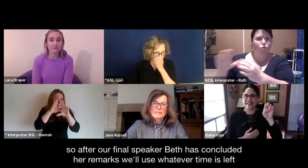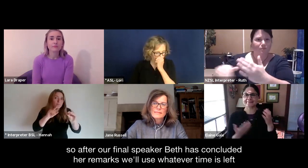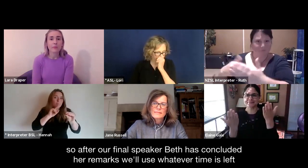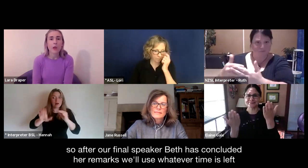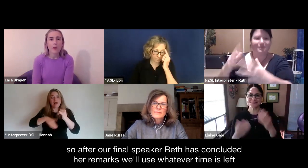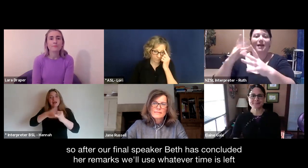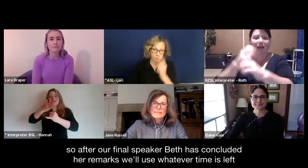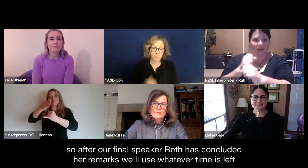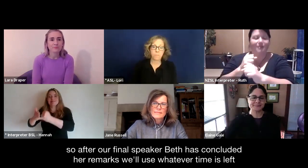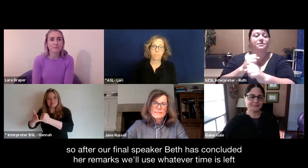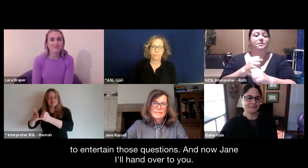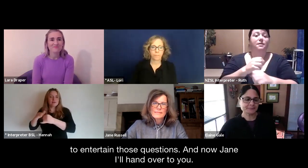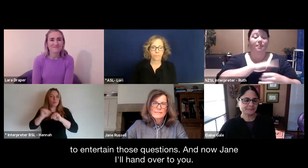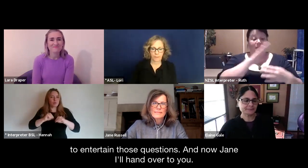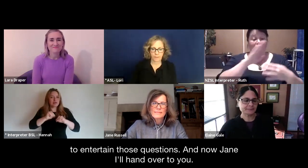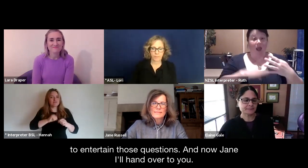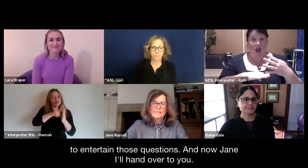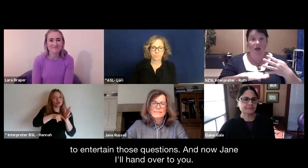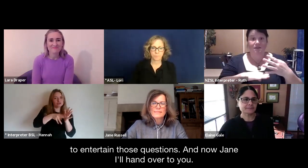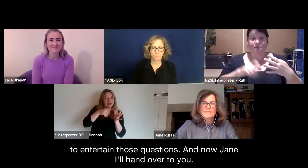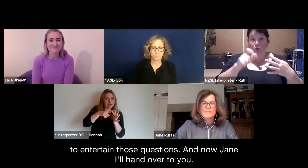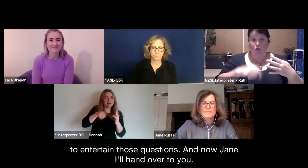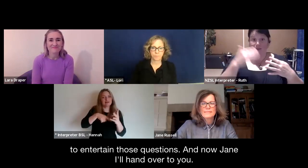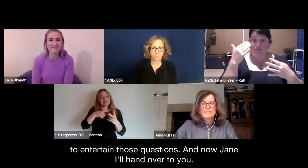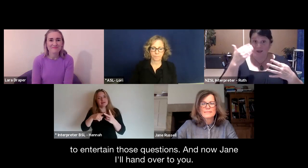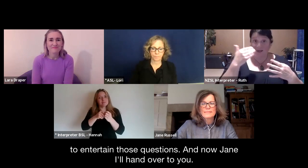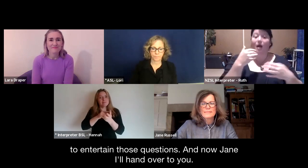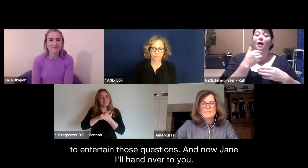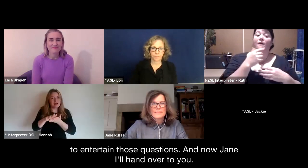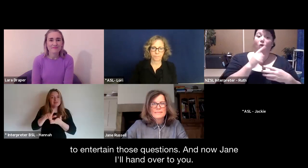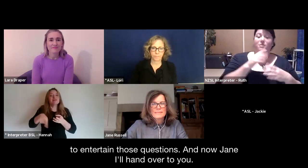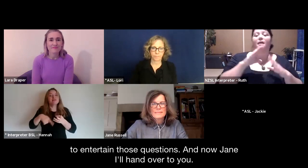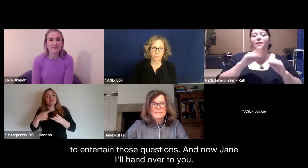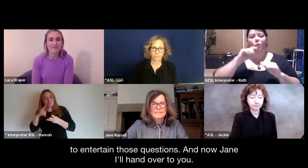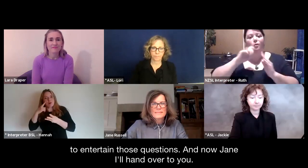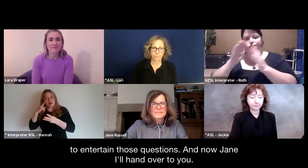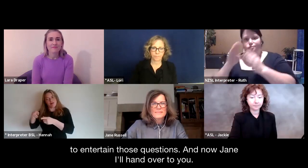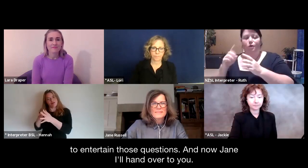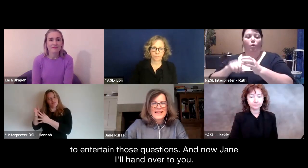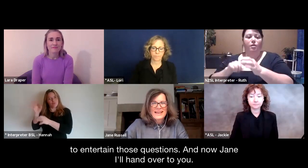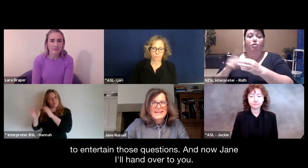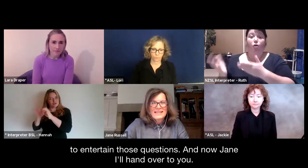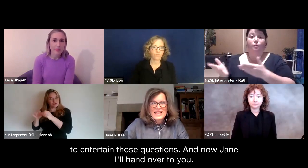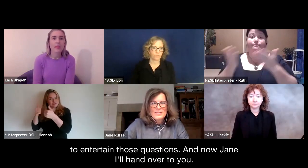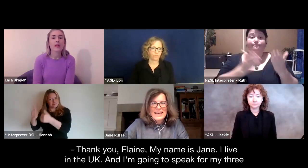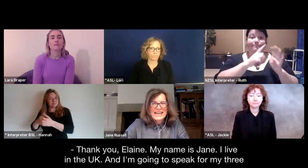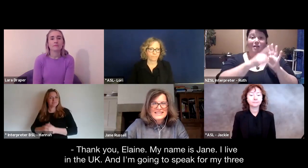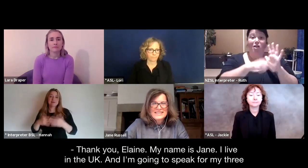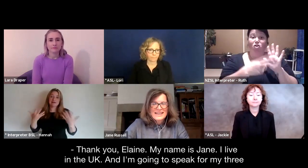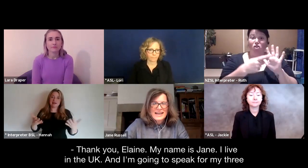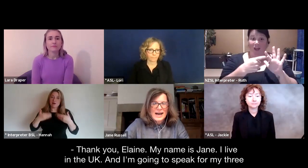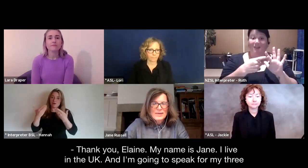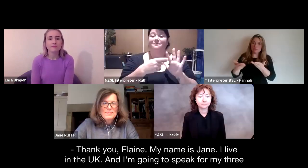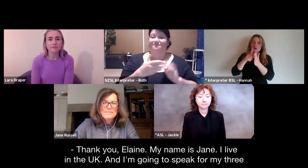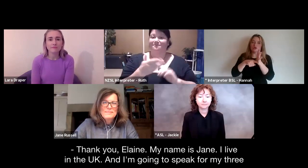remarks, then we'll use whatever time is left to entertain those questions. And now, Jane, I'll it over to you. Thank you, Elaine.